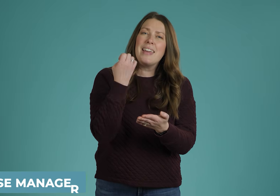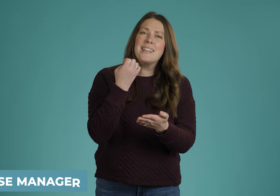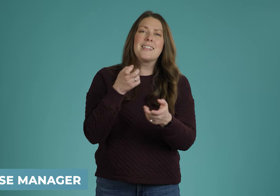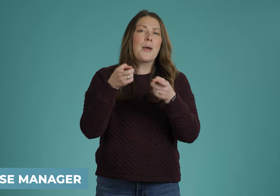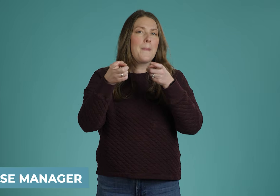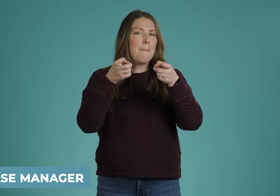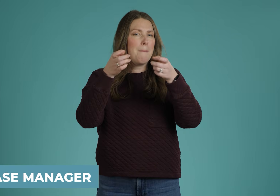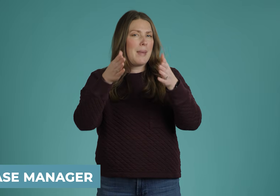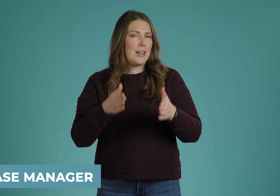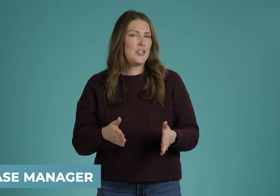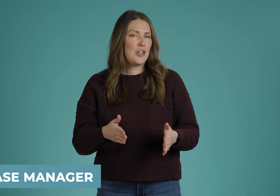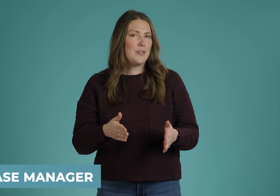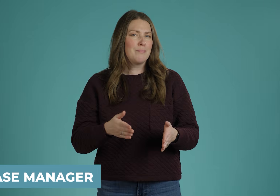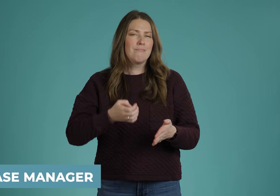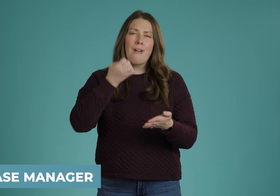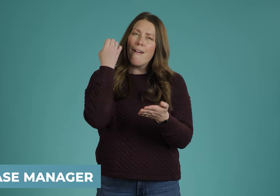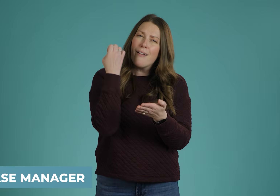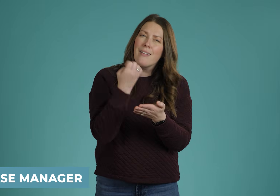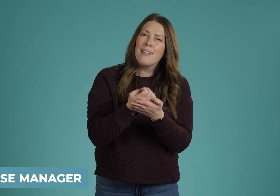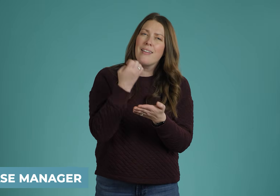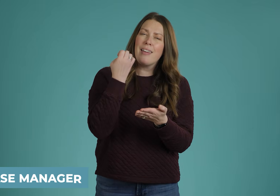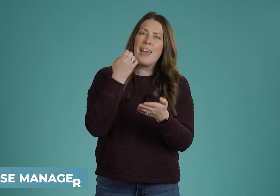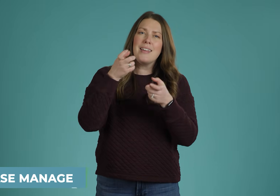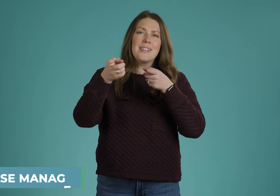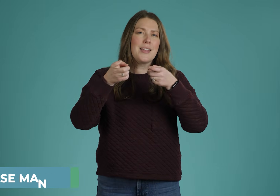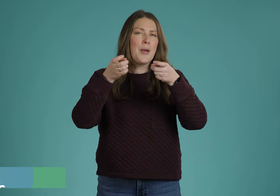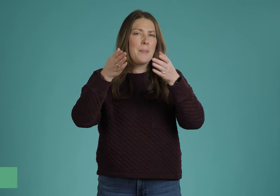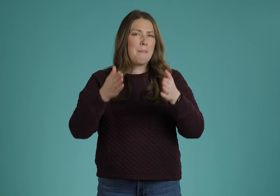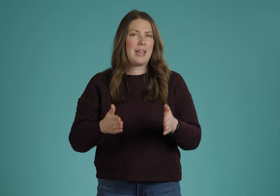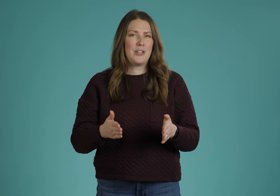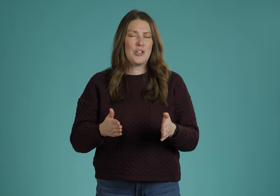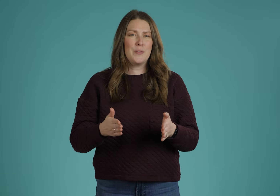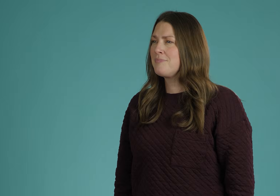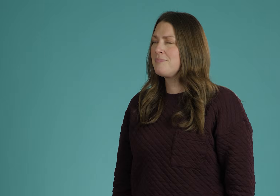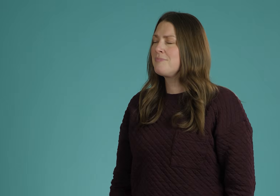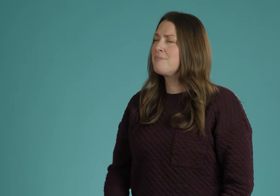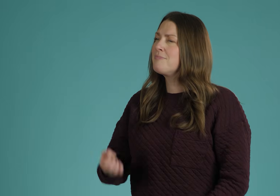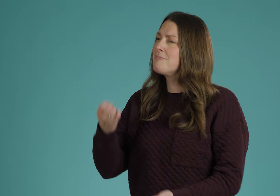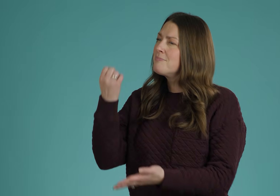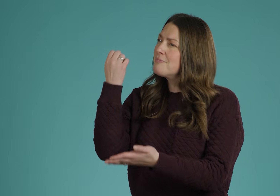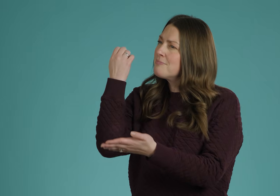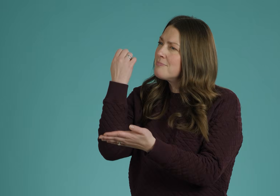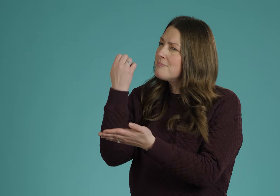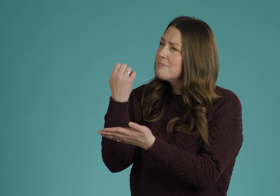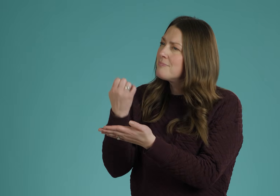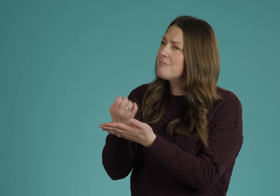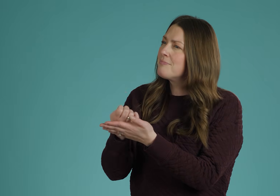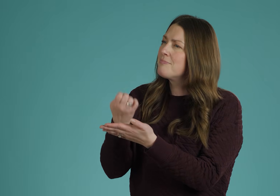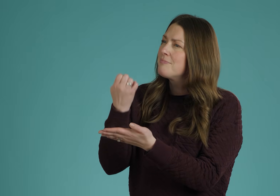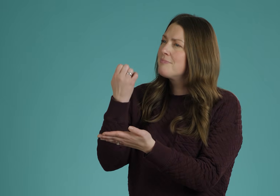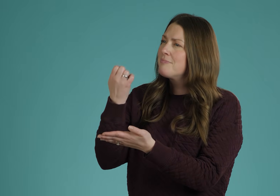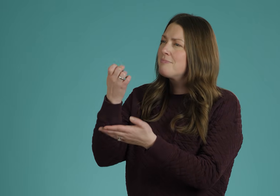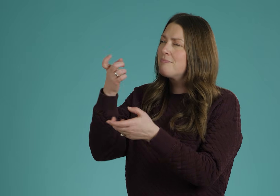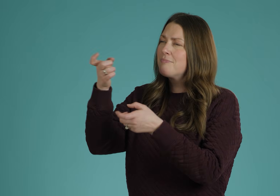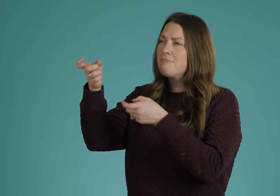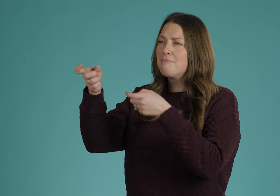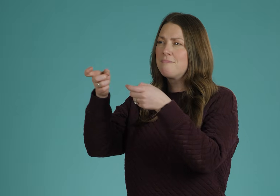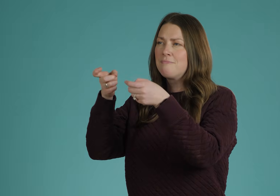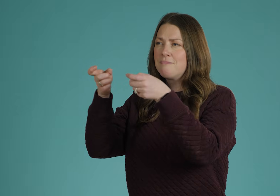Case manager. Case manager. The idea is evidence your